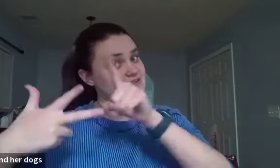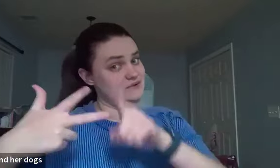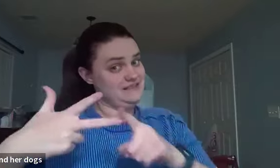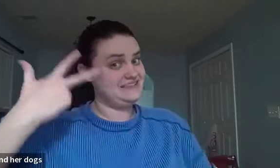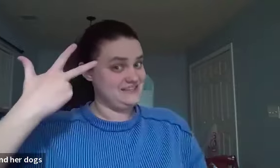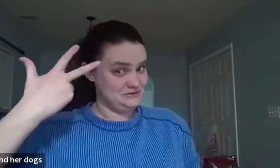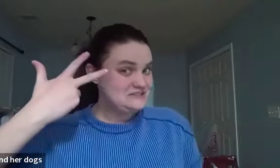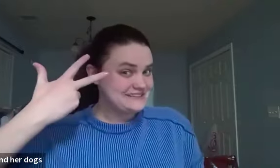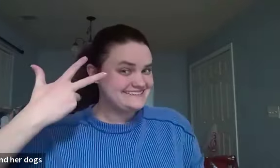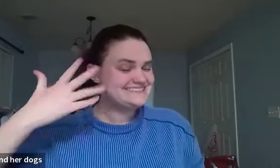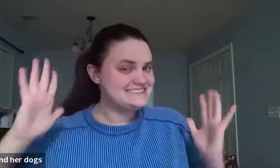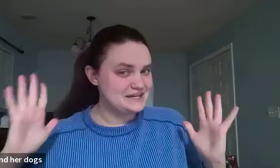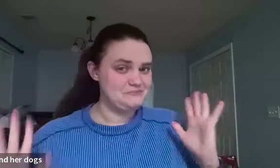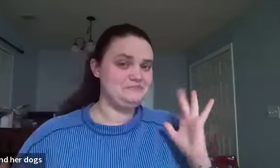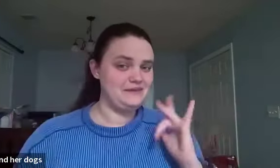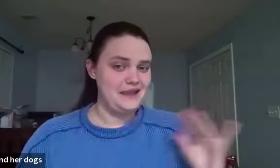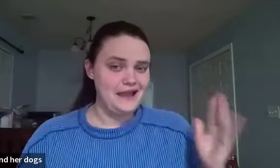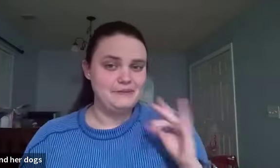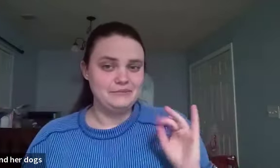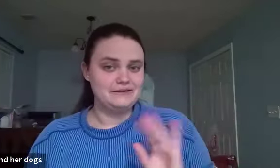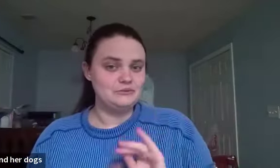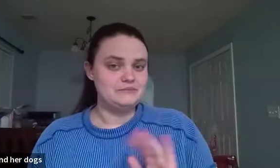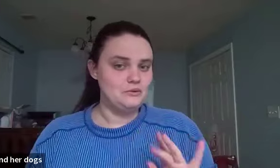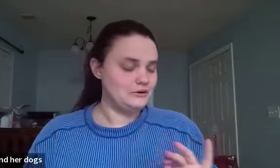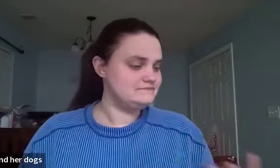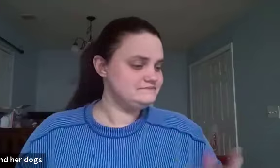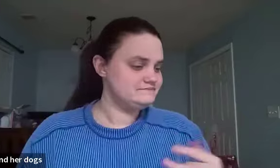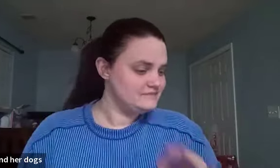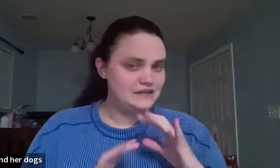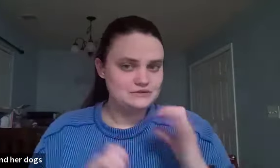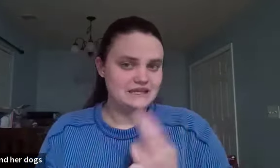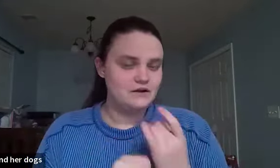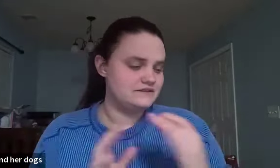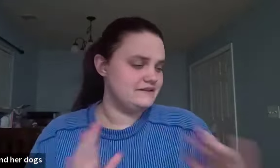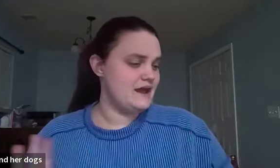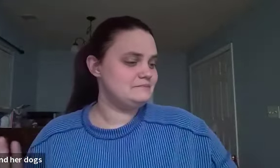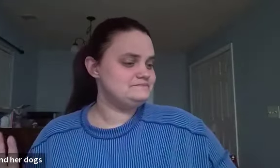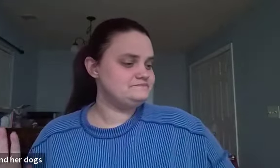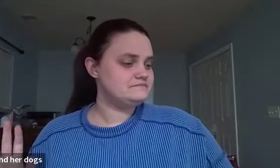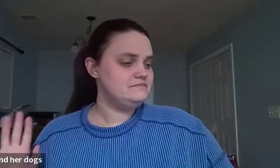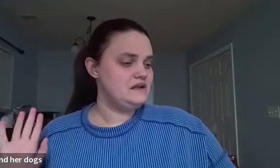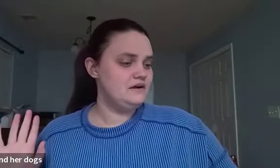and then this, and it's only 3. So I may be a little bit more using it often than that.